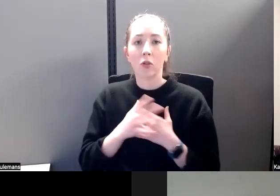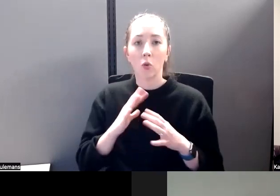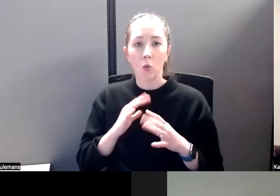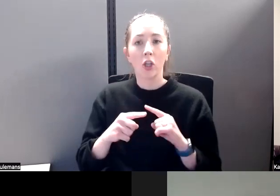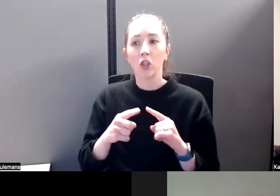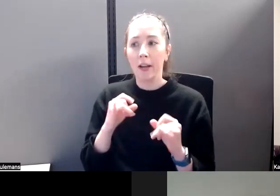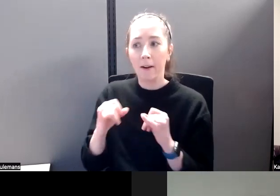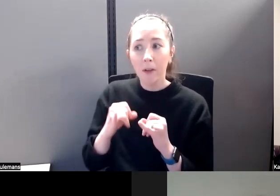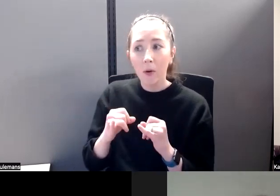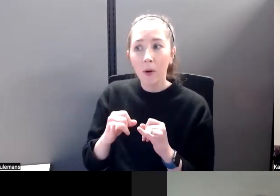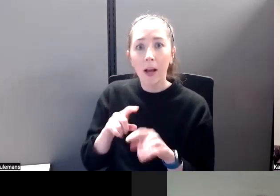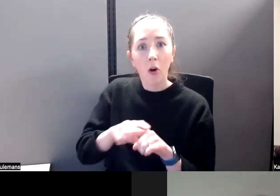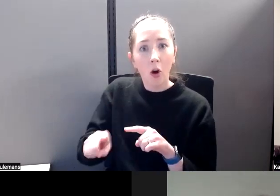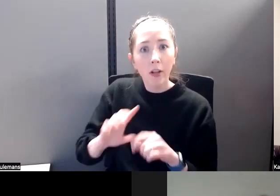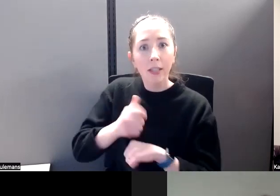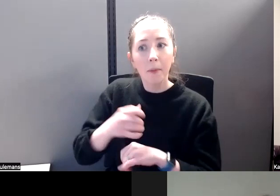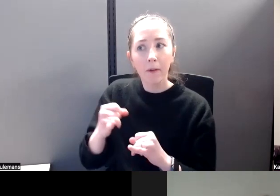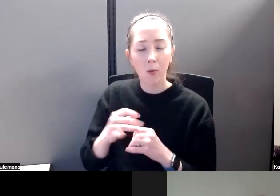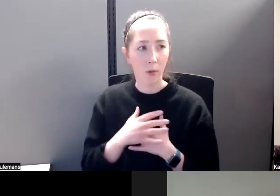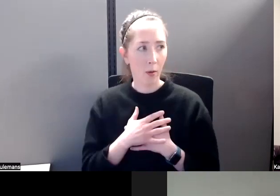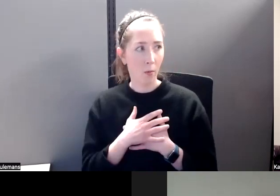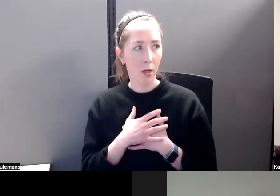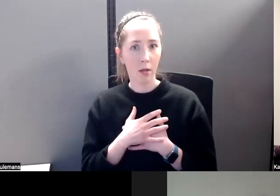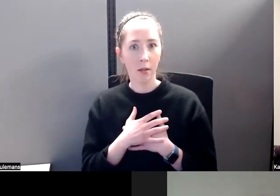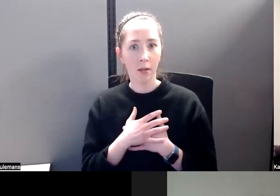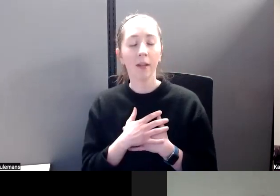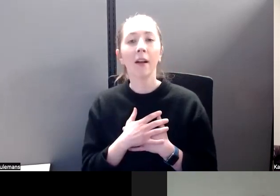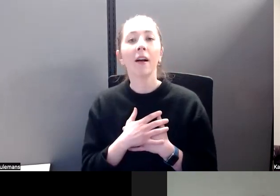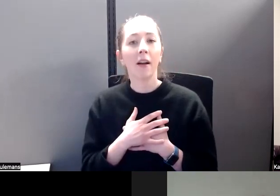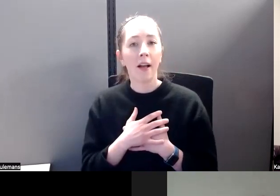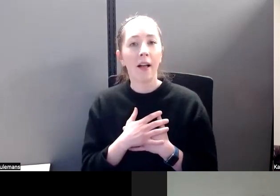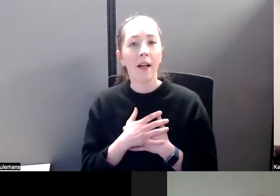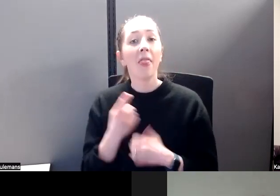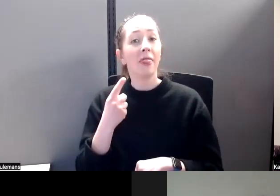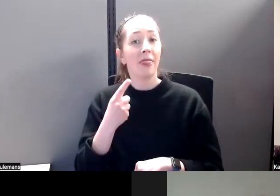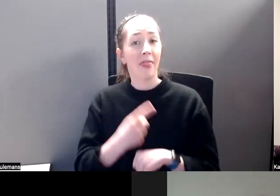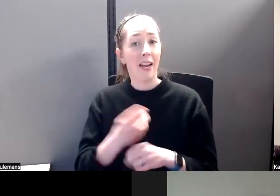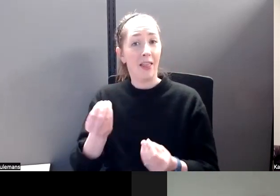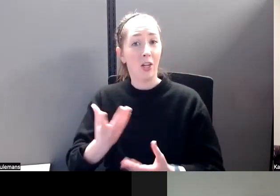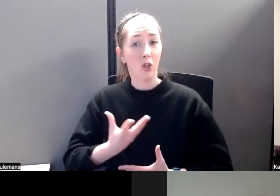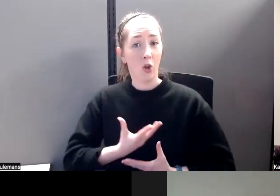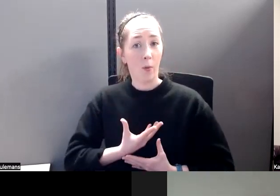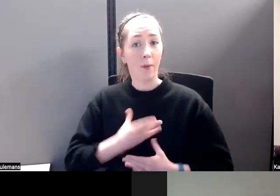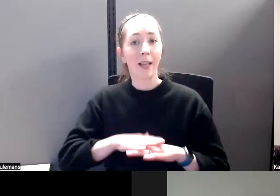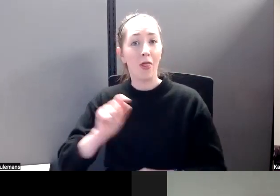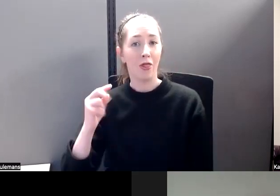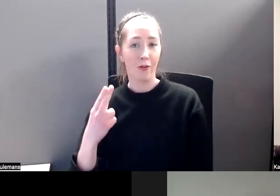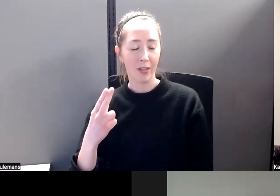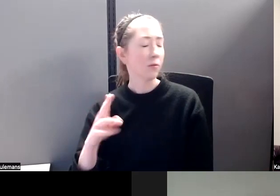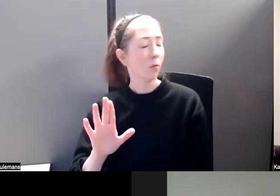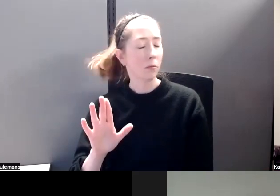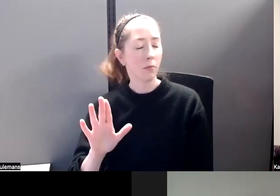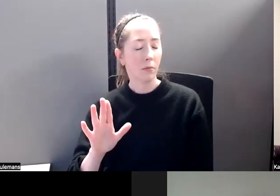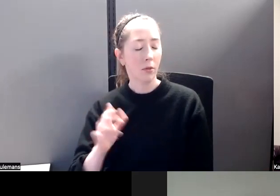called me and said, I got you an interview. And I was like, okay. And then the day that they told me was a Thursday. Oh, no,